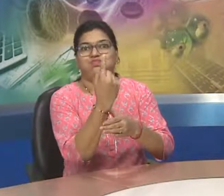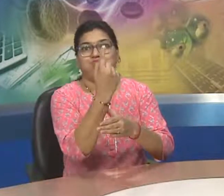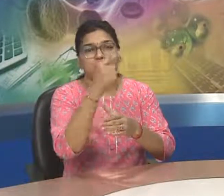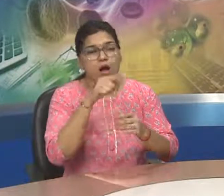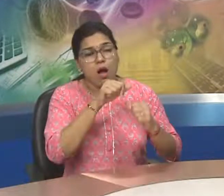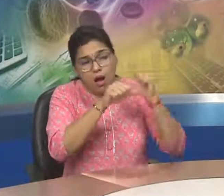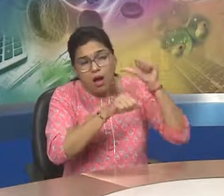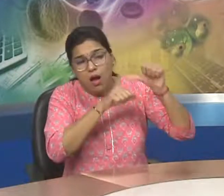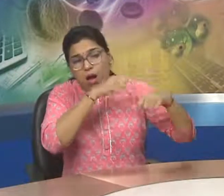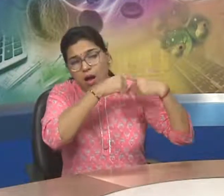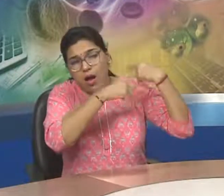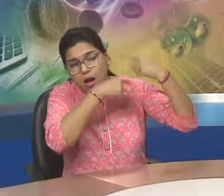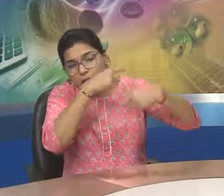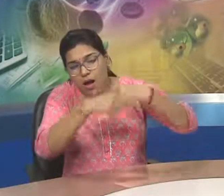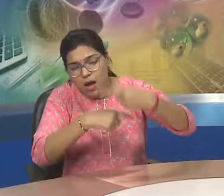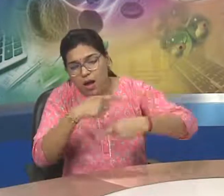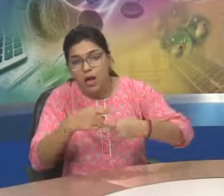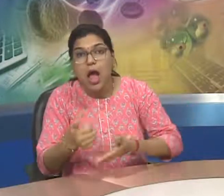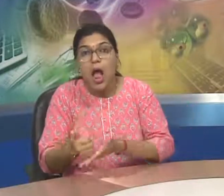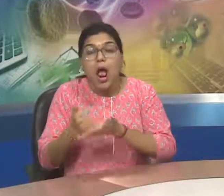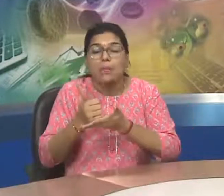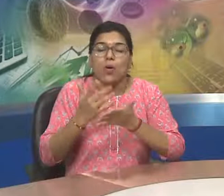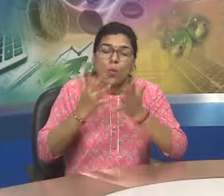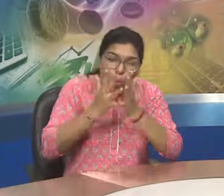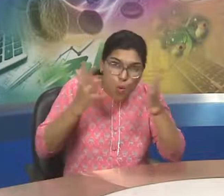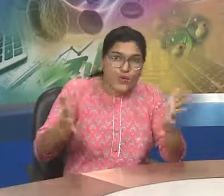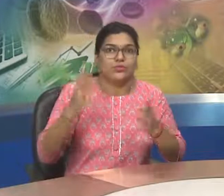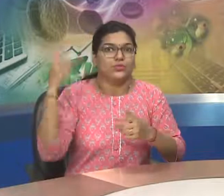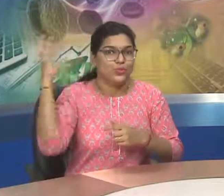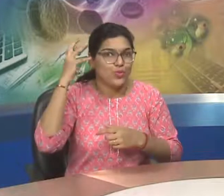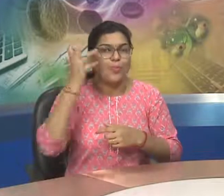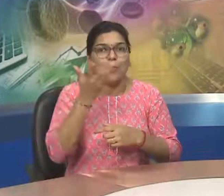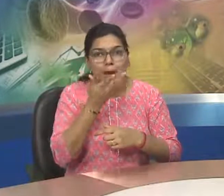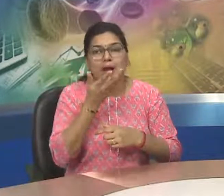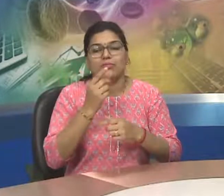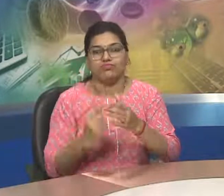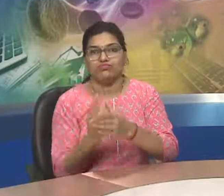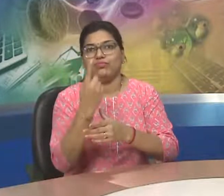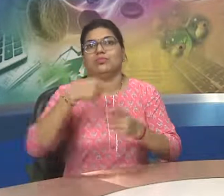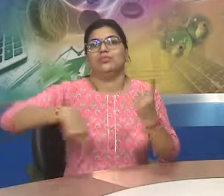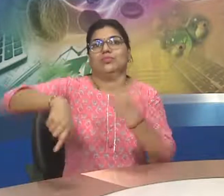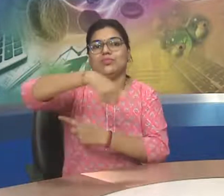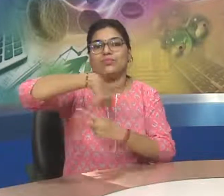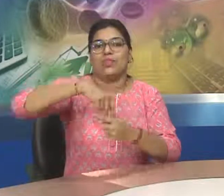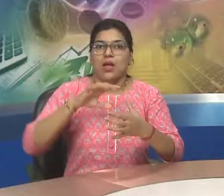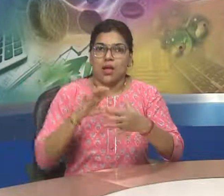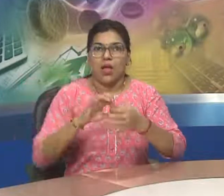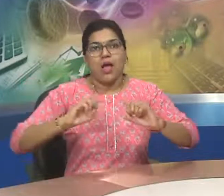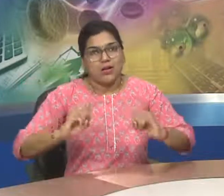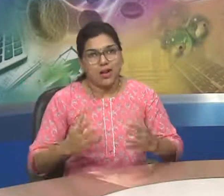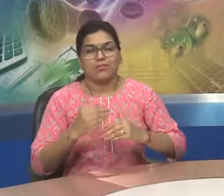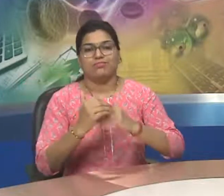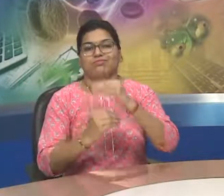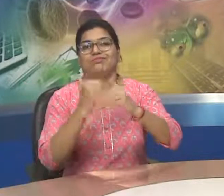Photosynthesis helps plant to make their own food with the help